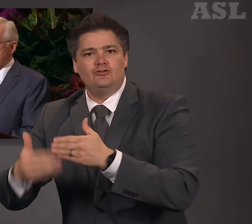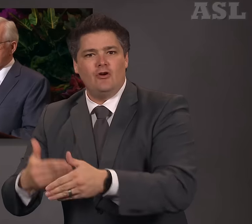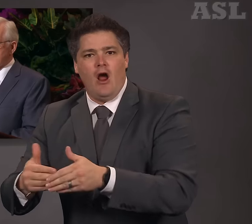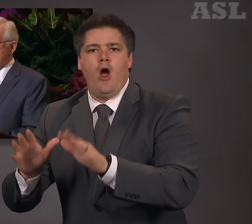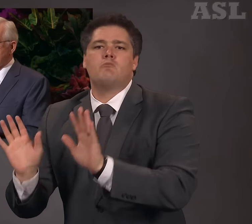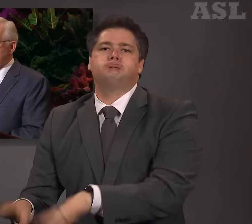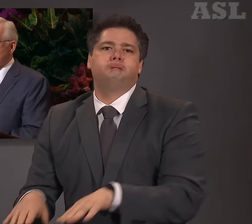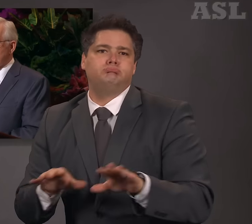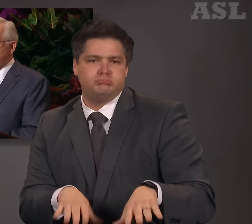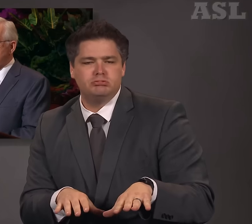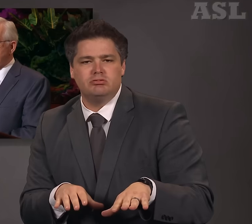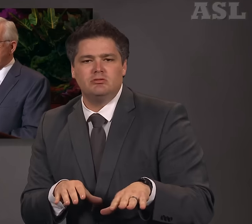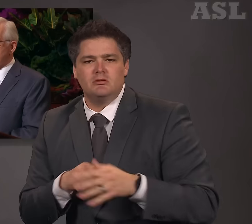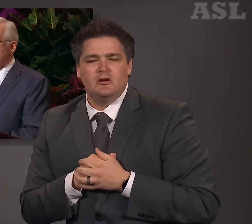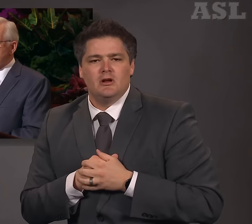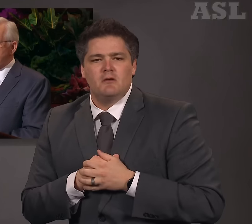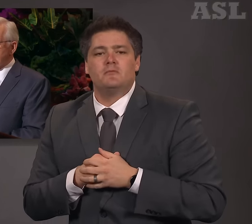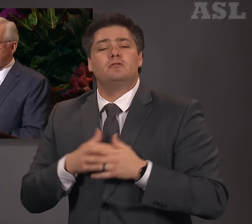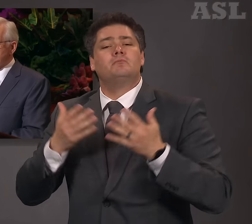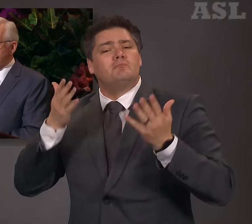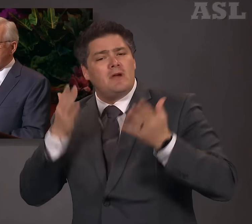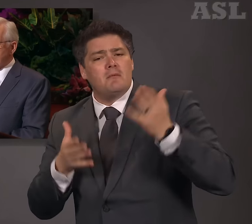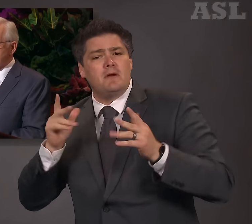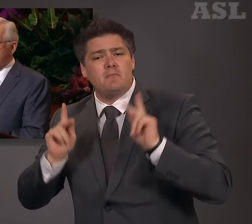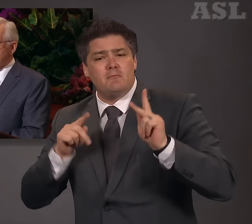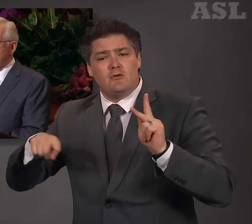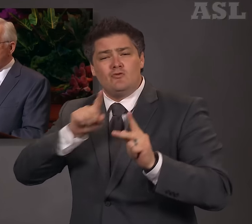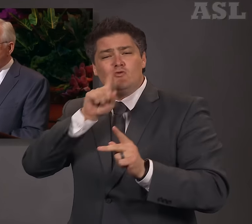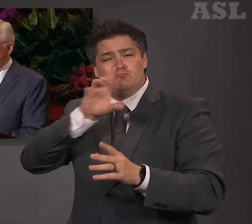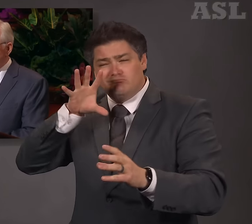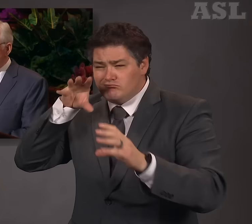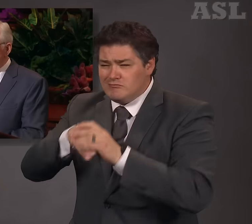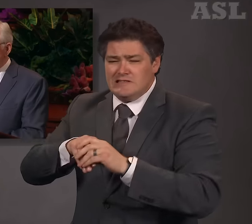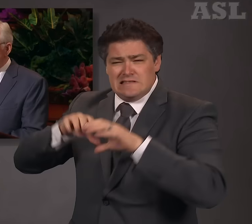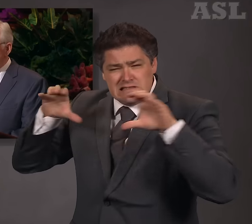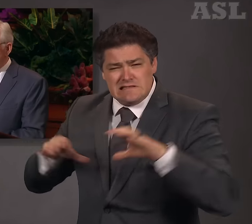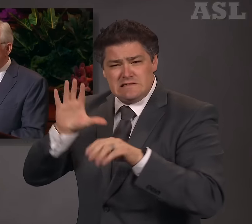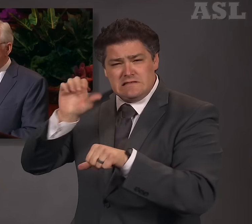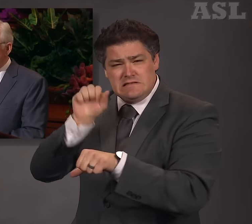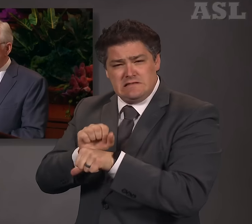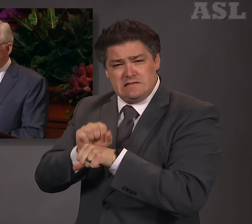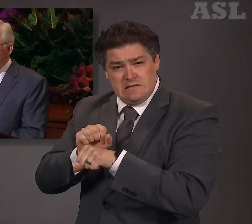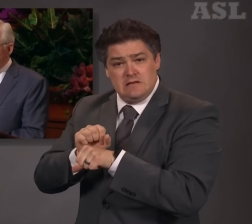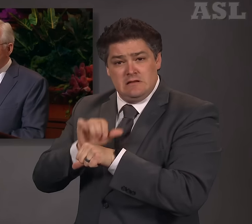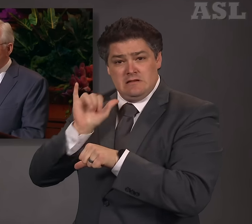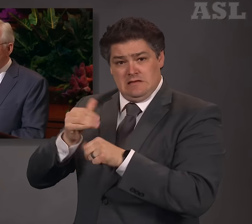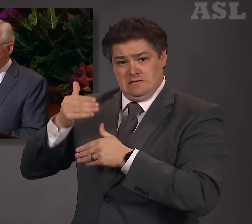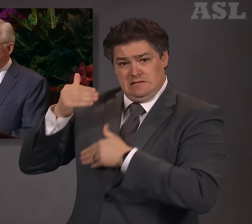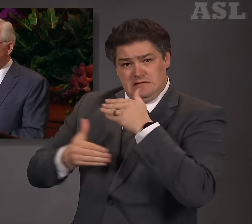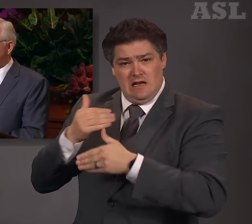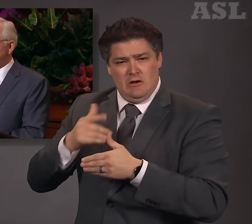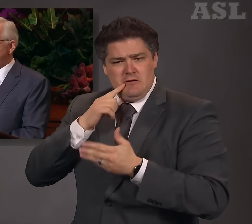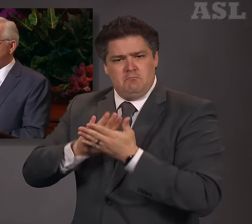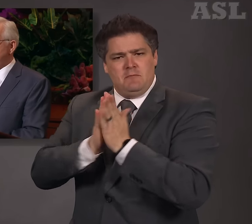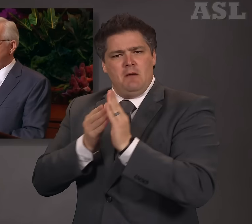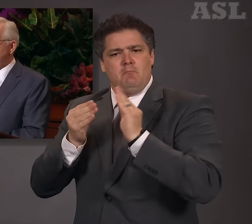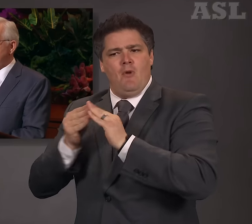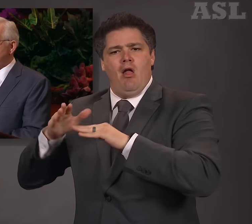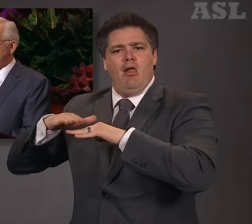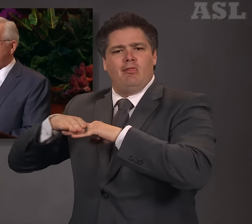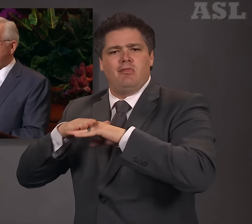dedication, while some in the current generation evidence equivocation. Sadly, in the